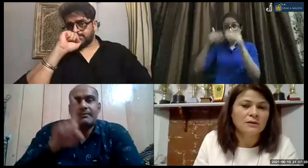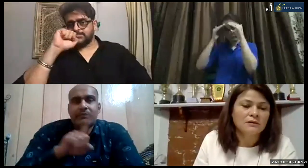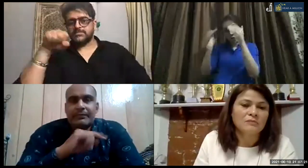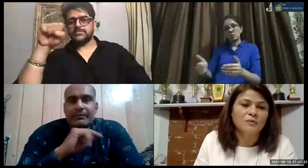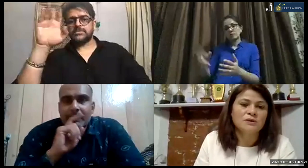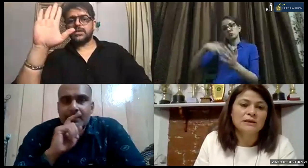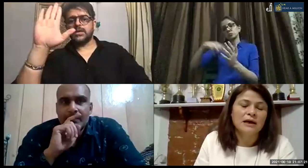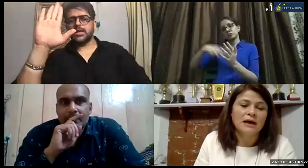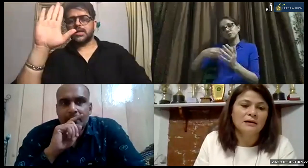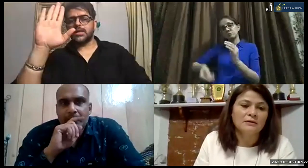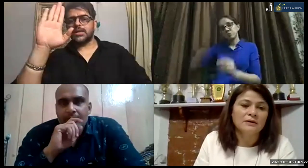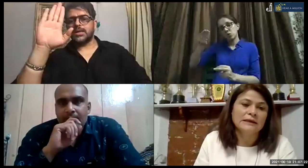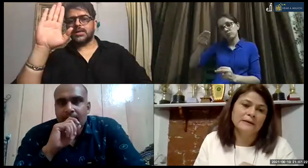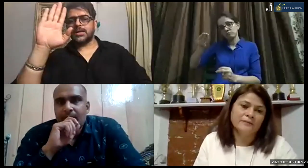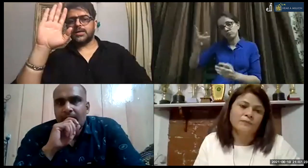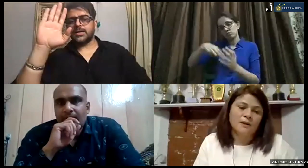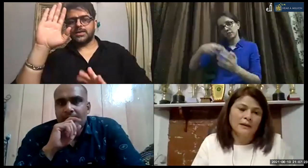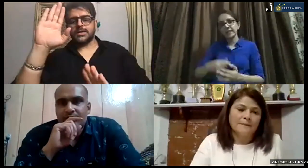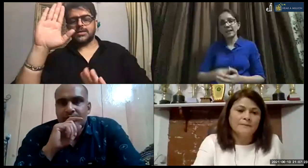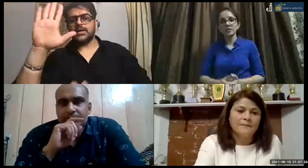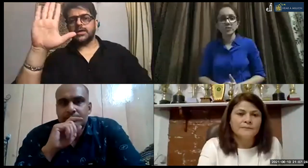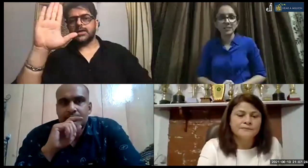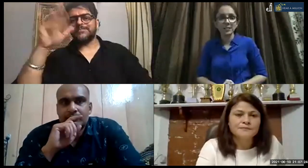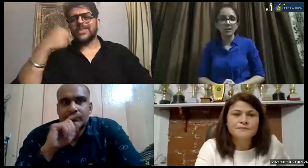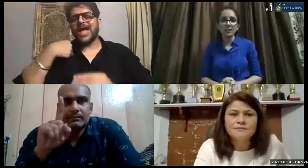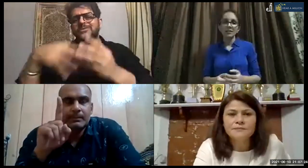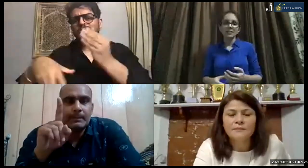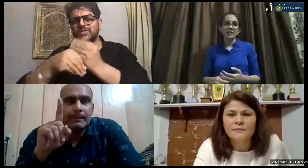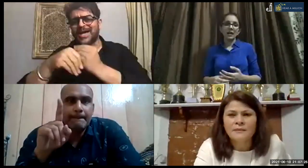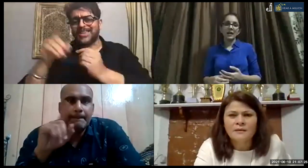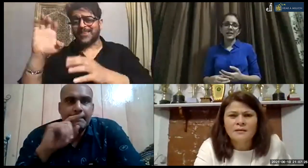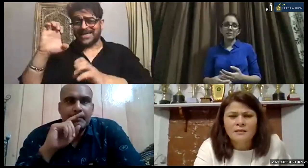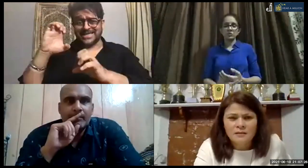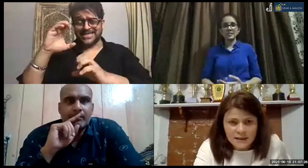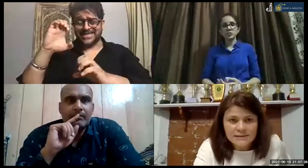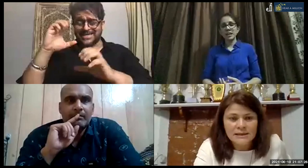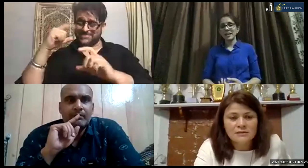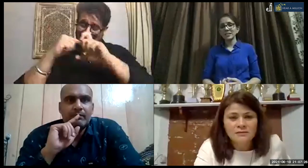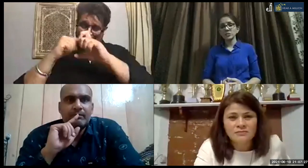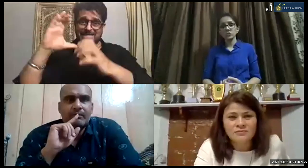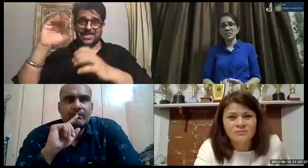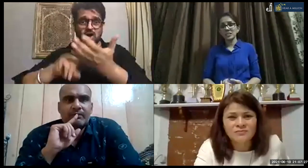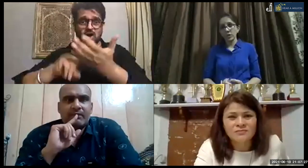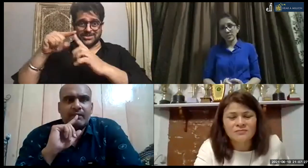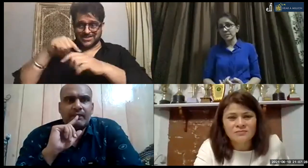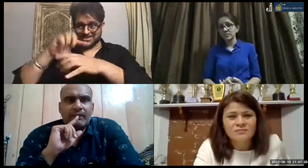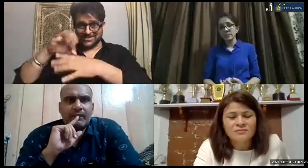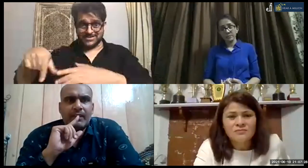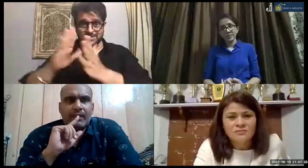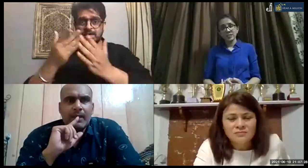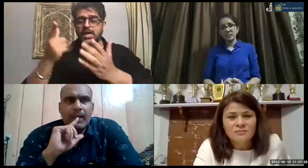on promoting reading. Yeah. Yeah, Dr. Alim here. I would just like Yes, to yes. add, the